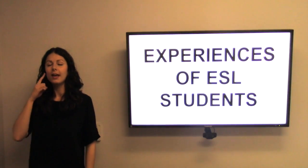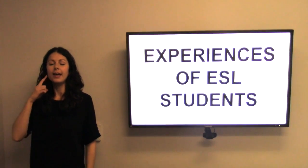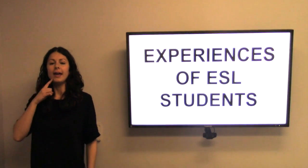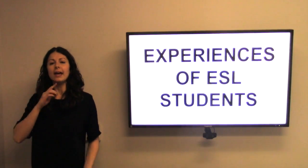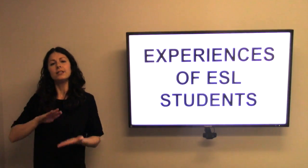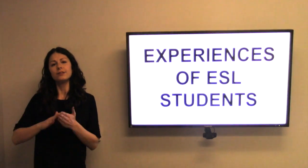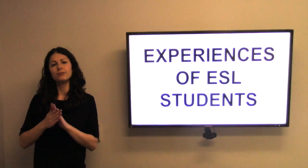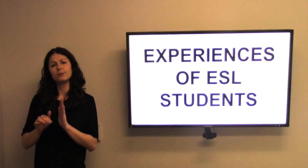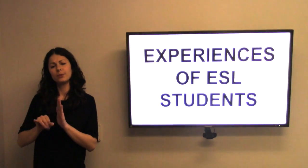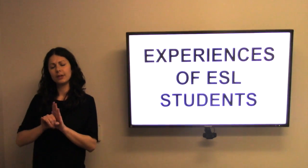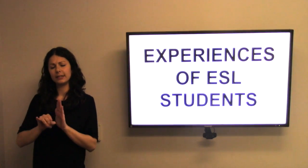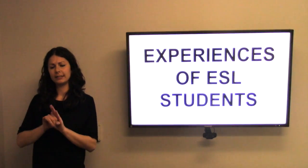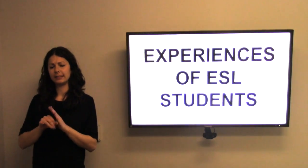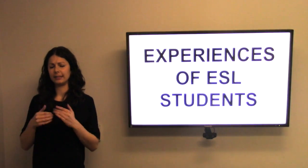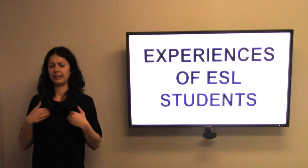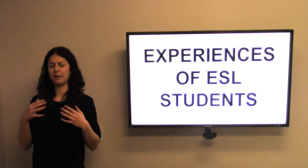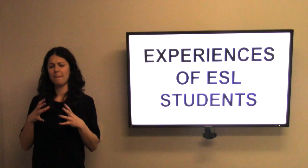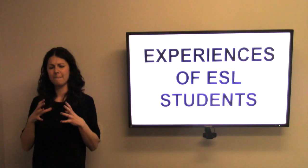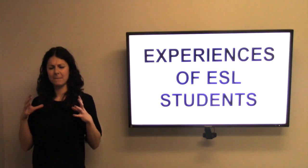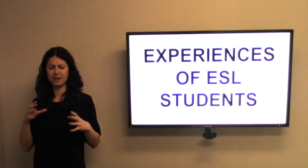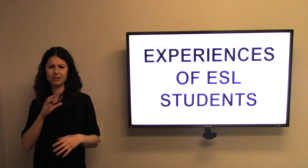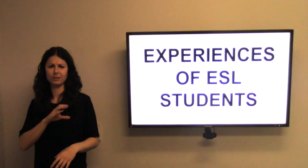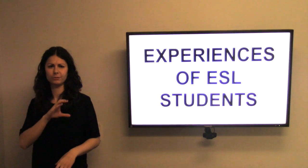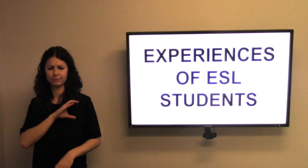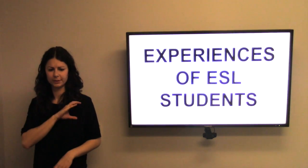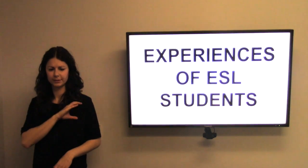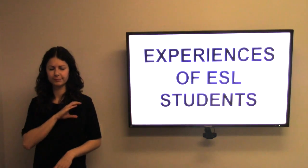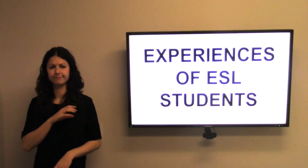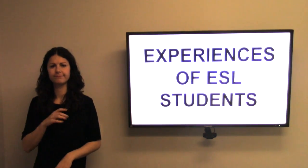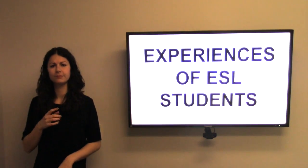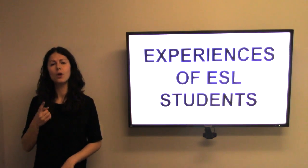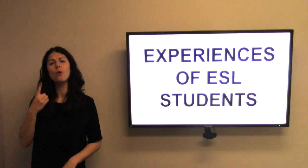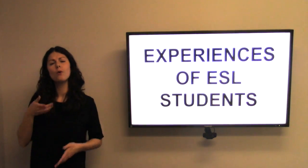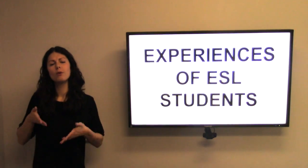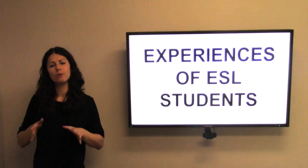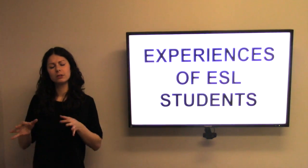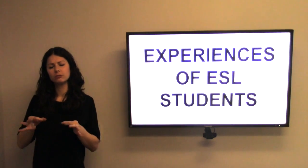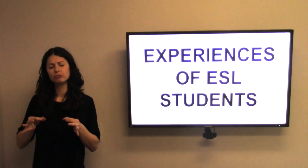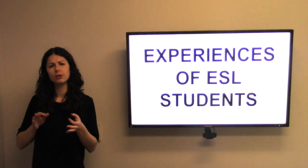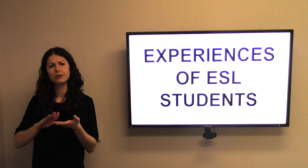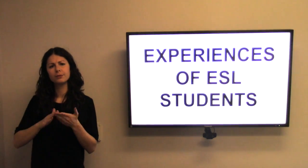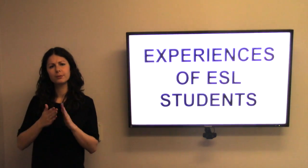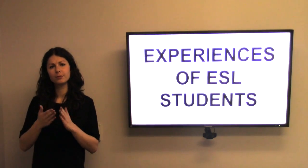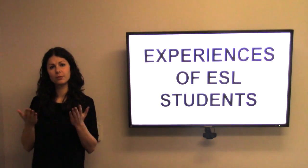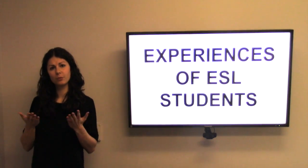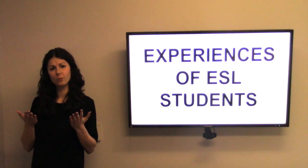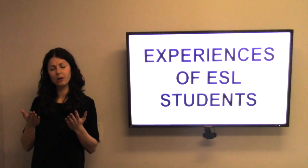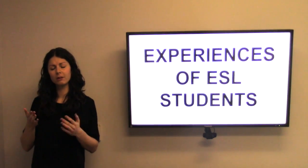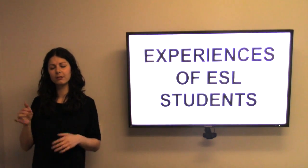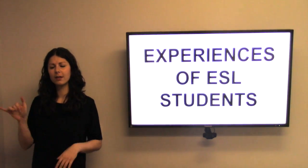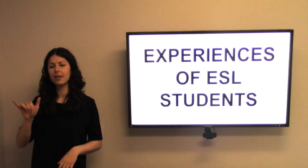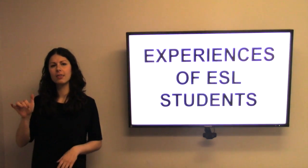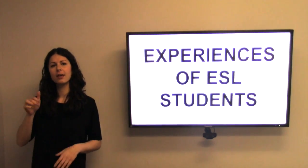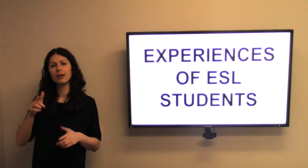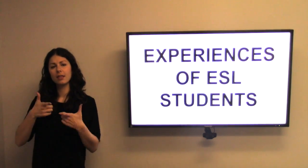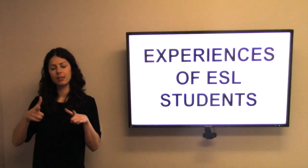The identity of the deaf community has many characteristics. One way of describing that community is as a language minority